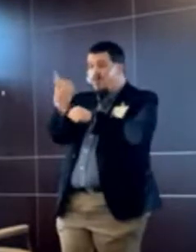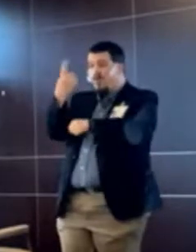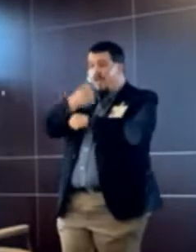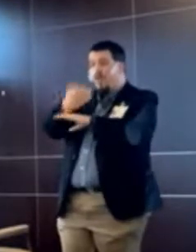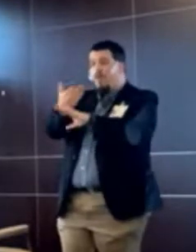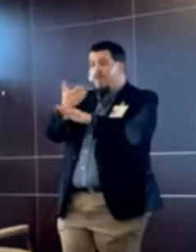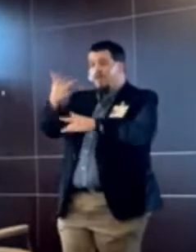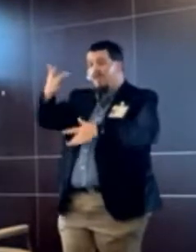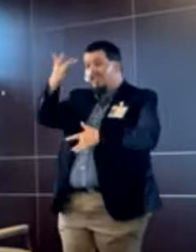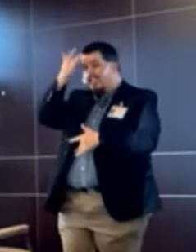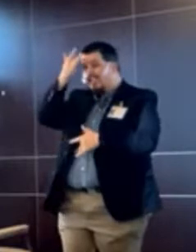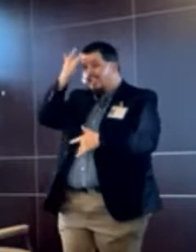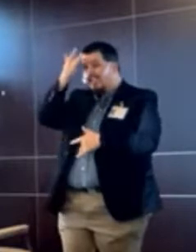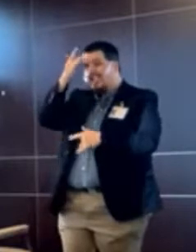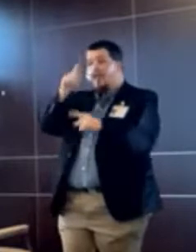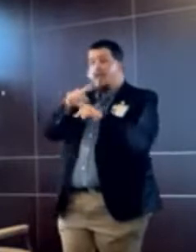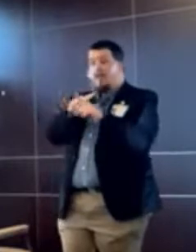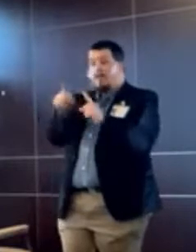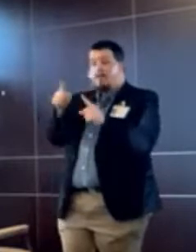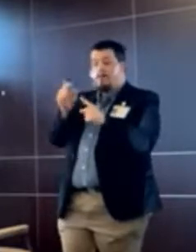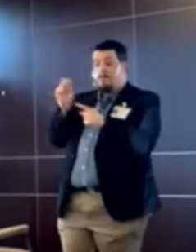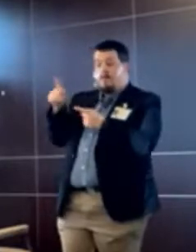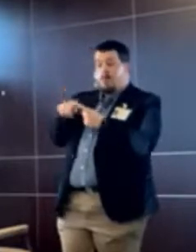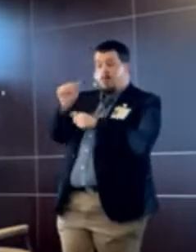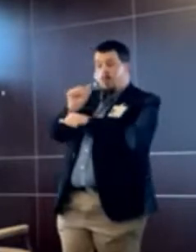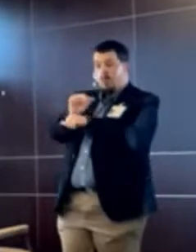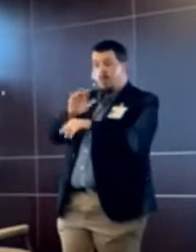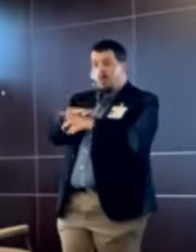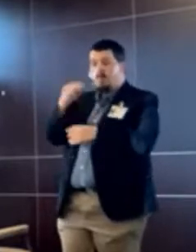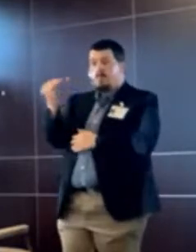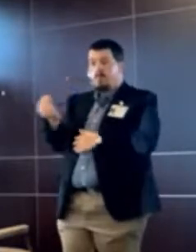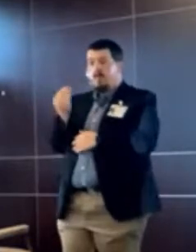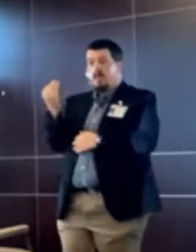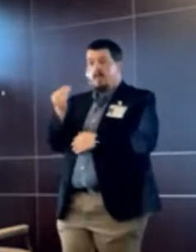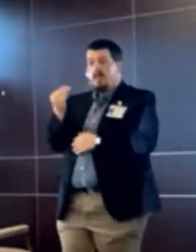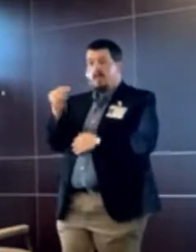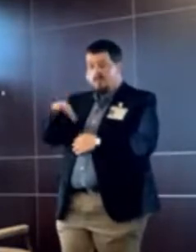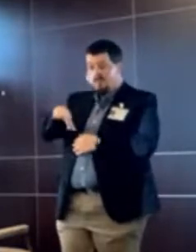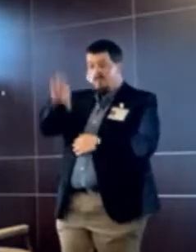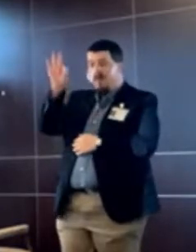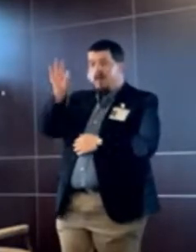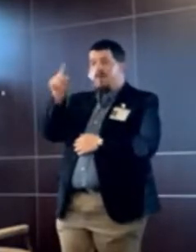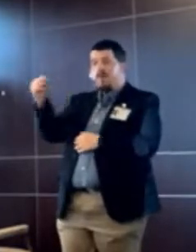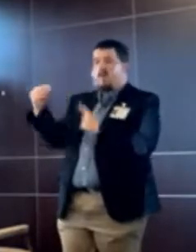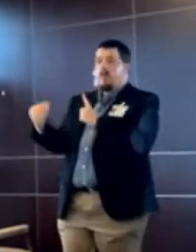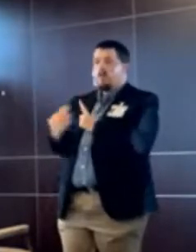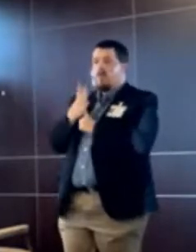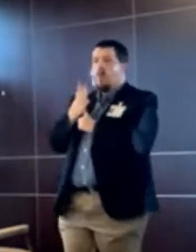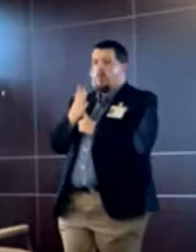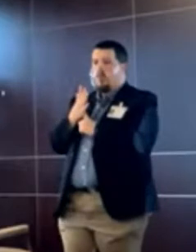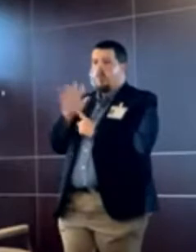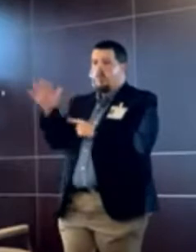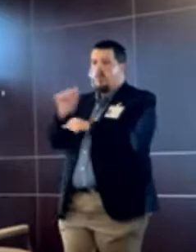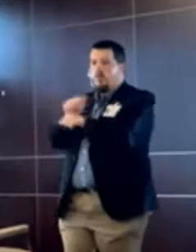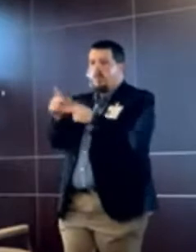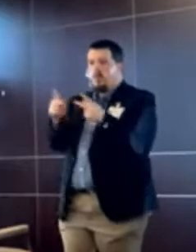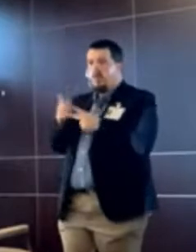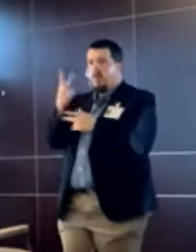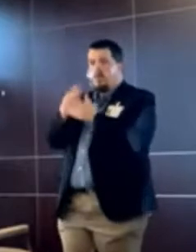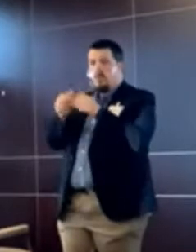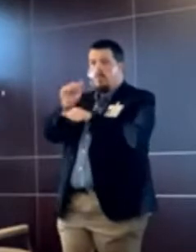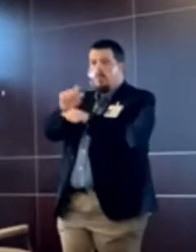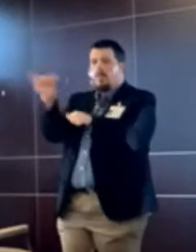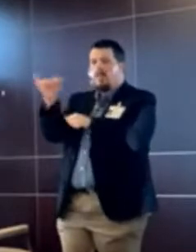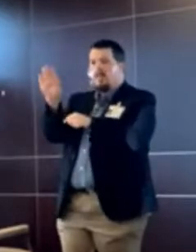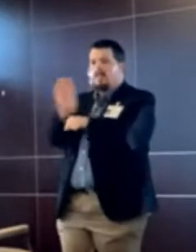her diagnosis, but upon returning to work on Monday, she discovered that they had been exposed at their workplace. My parents both work for the